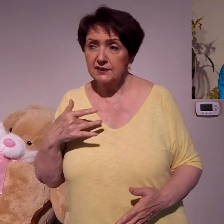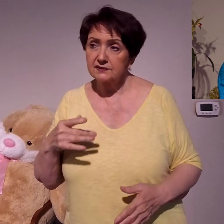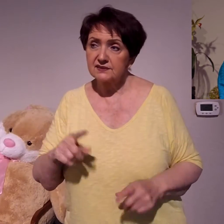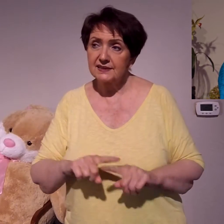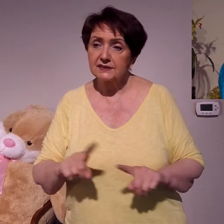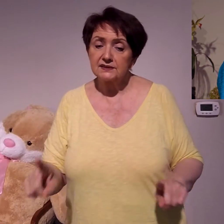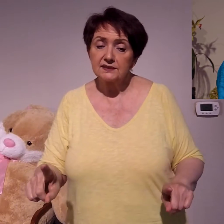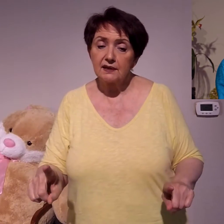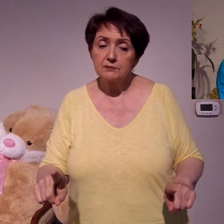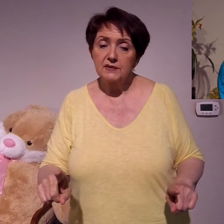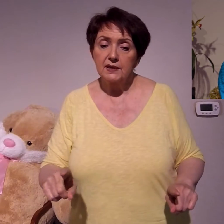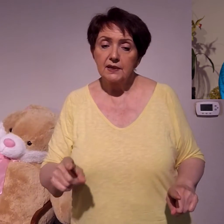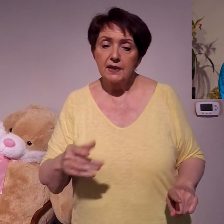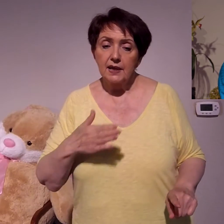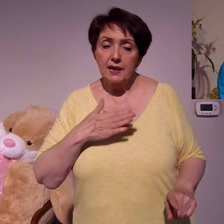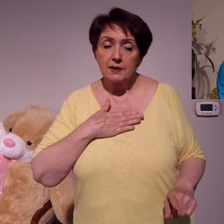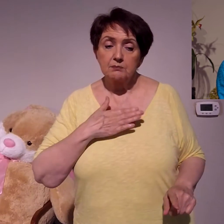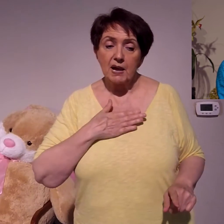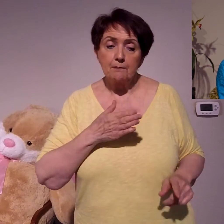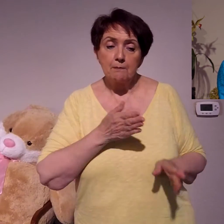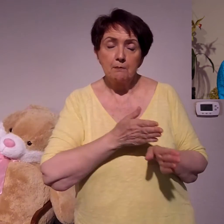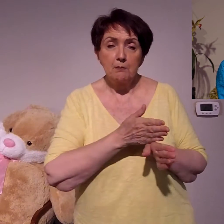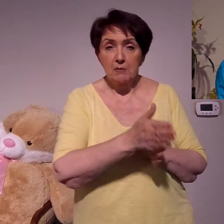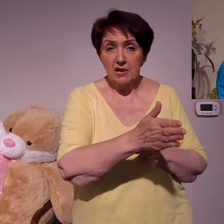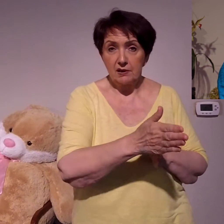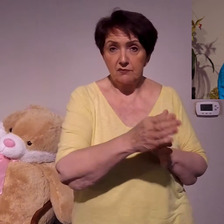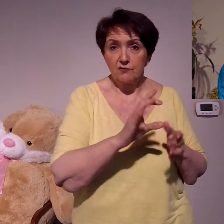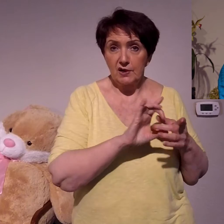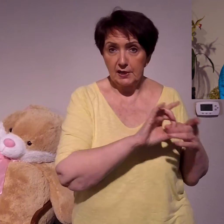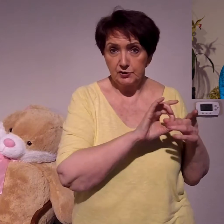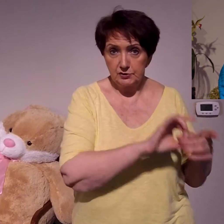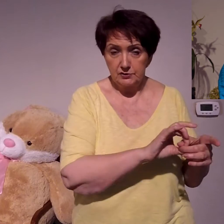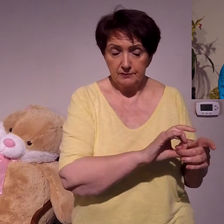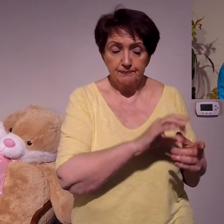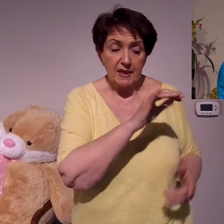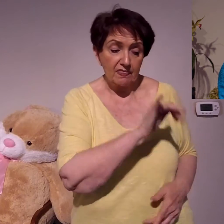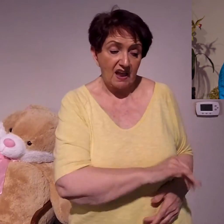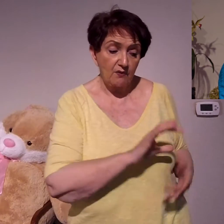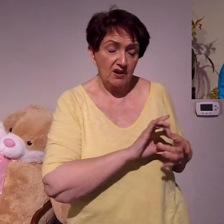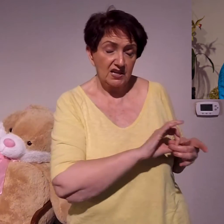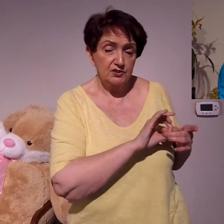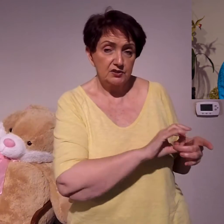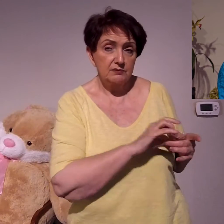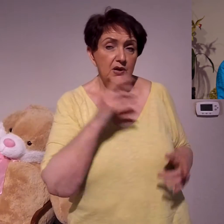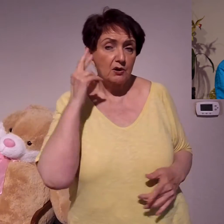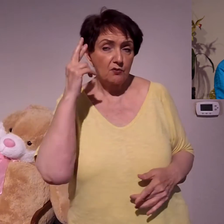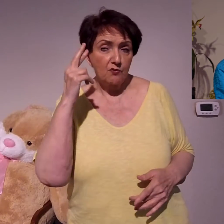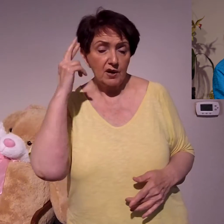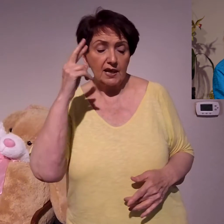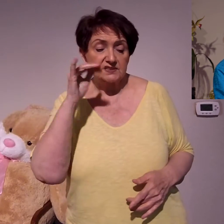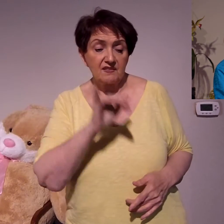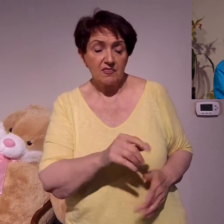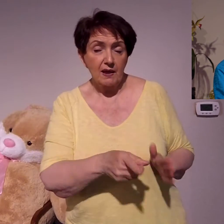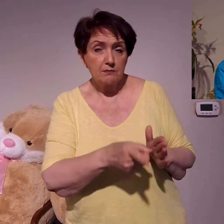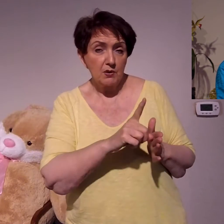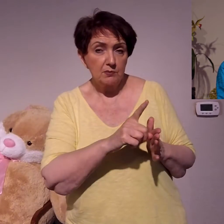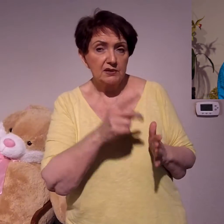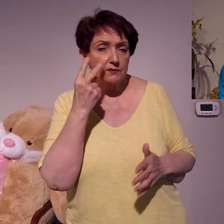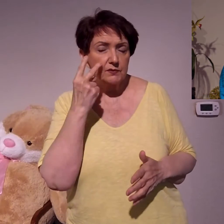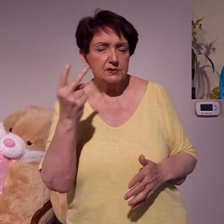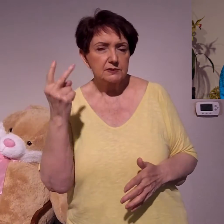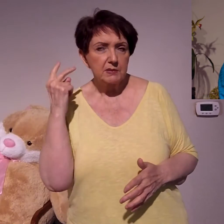except for in my primary relationship. In my primary relationship, I realized in that moment, as I reflected on